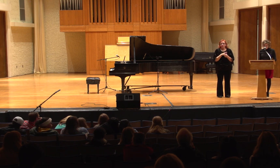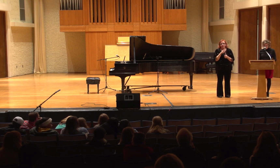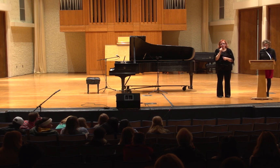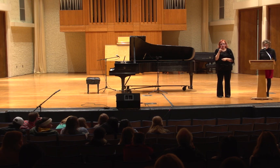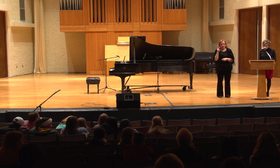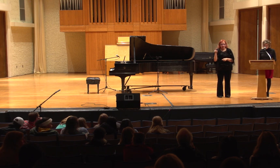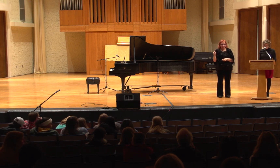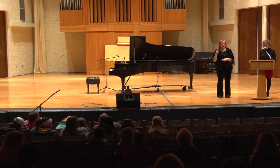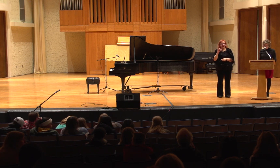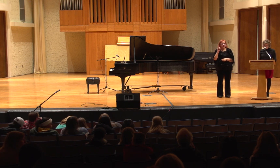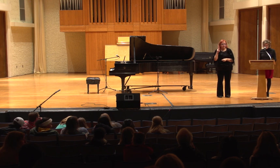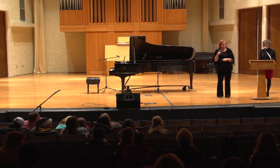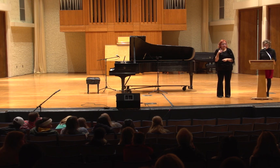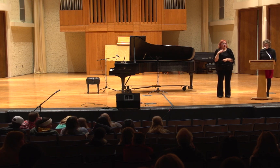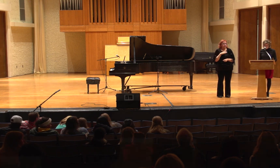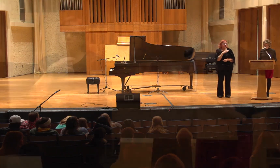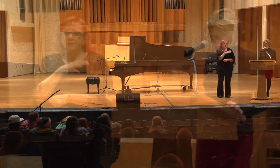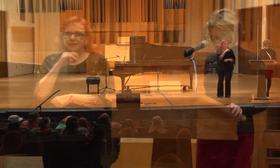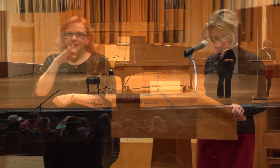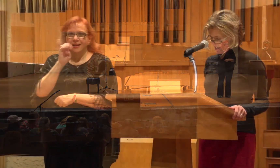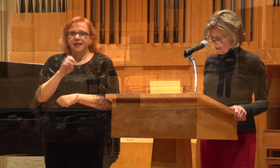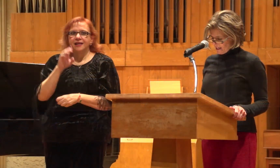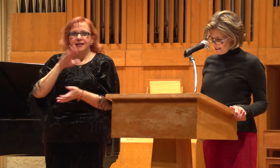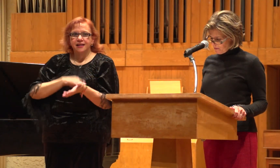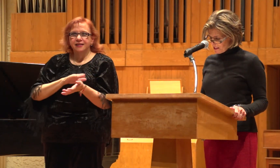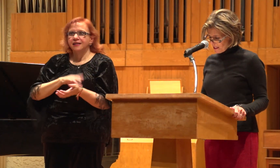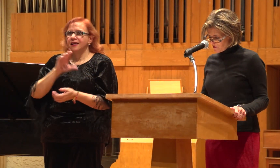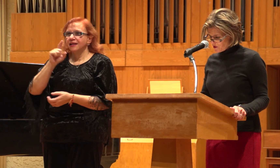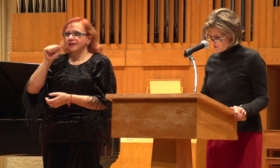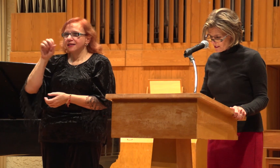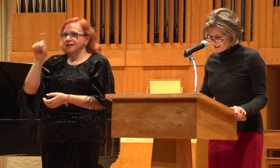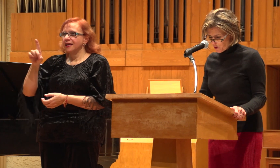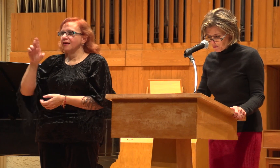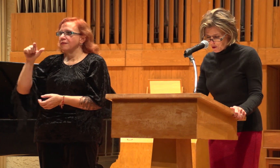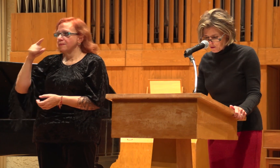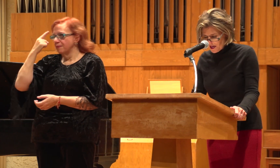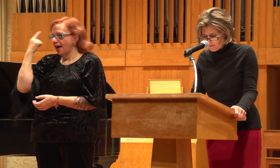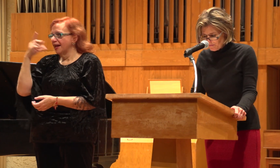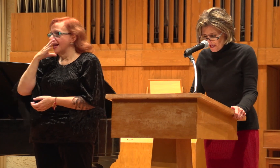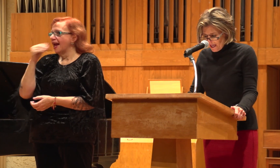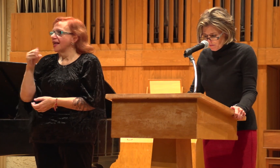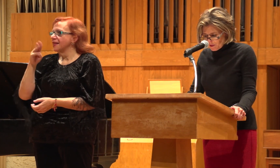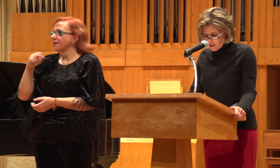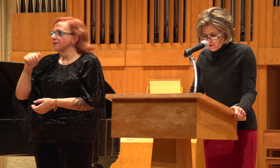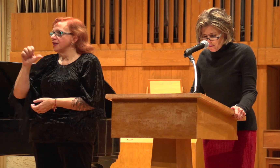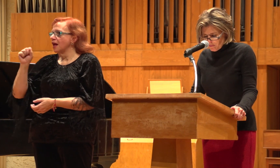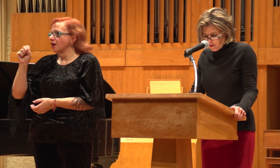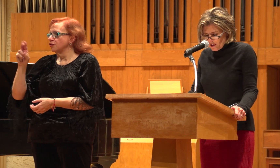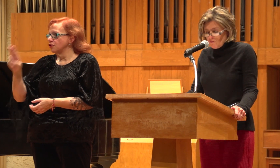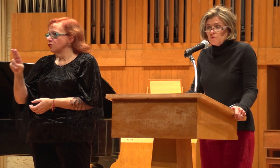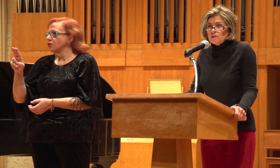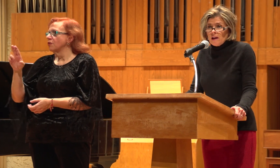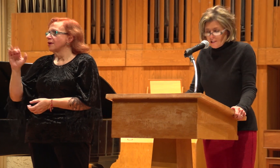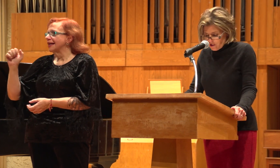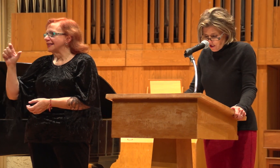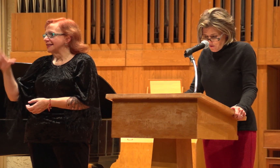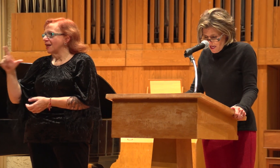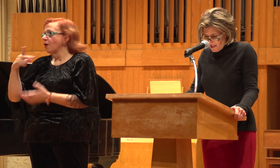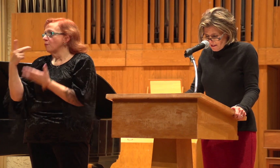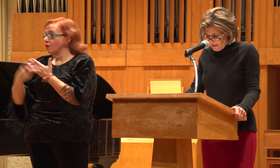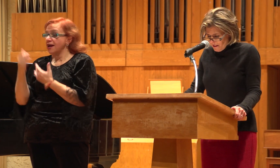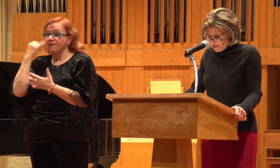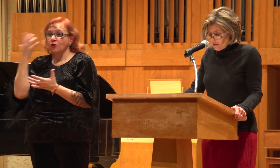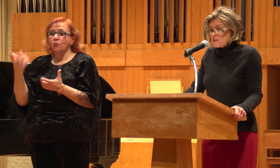Bank, Congressman Diane and Dr. David Black, and the MTSU Excel program. And please remember, if you would like